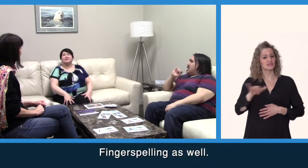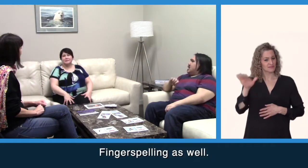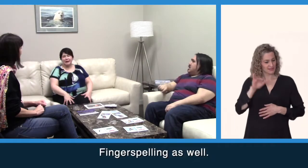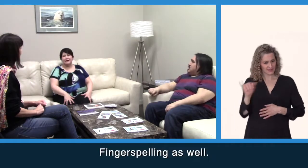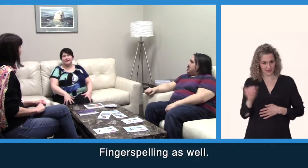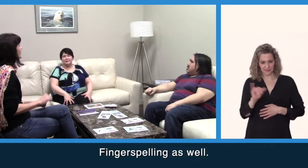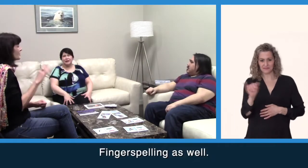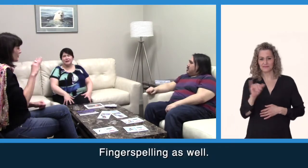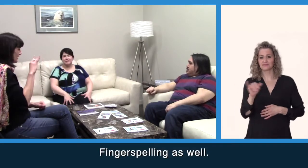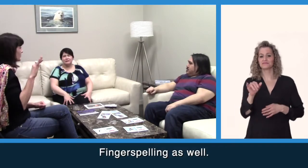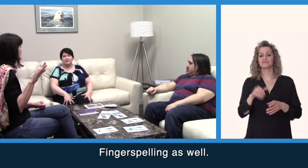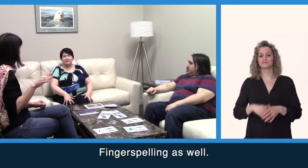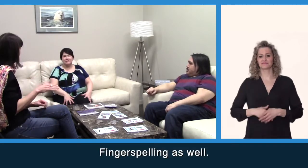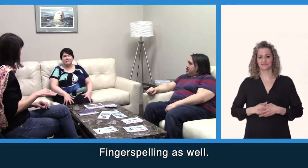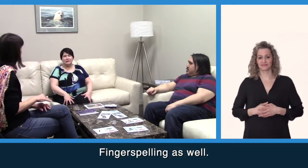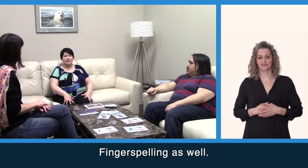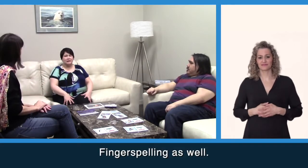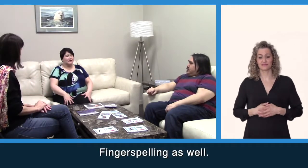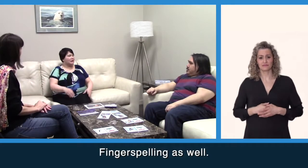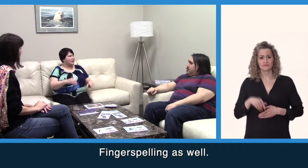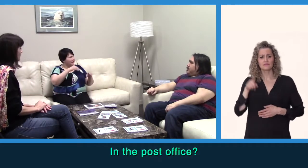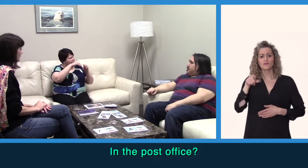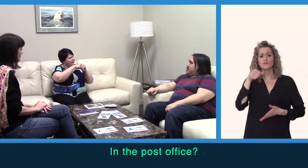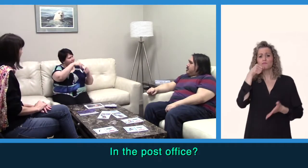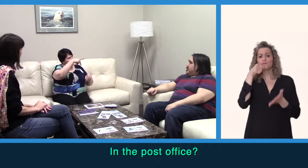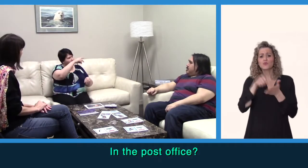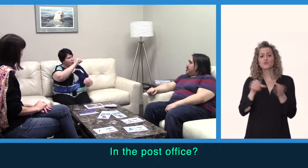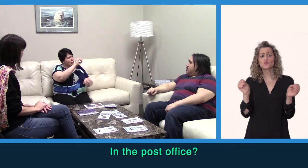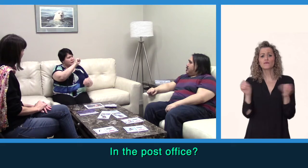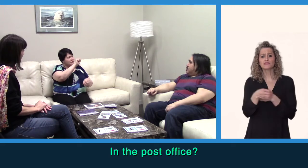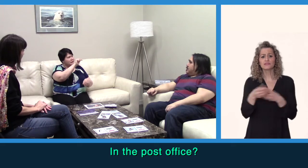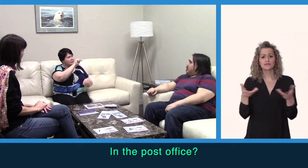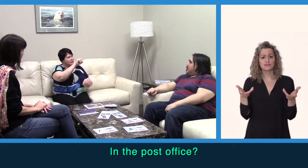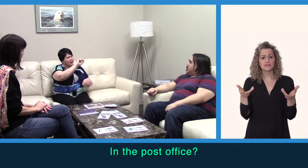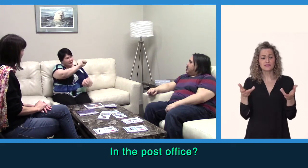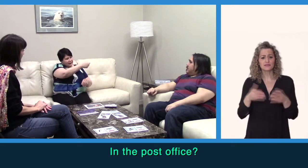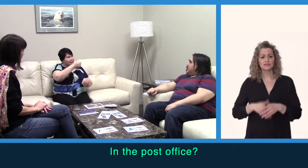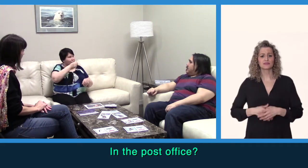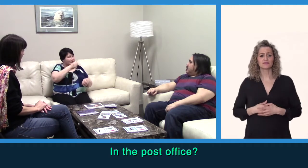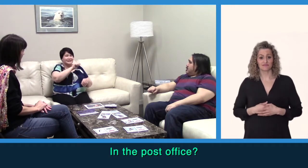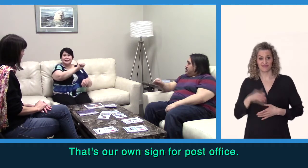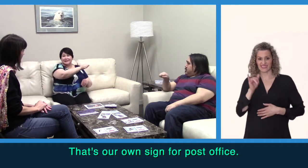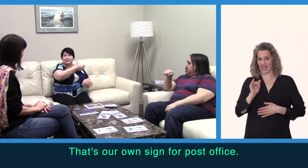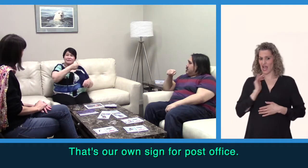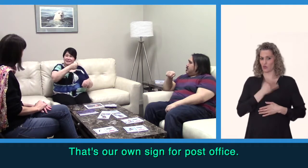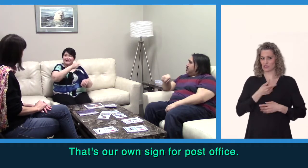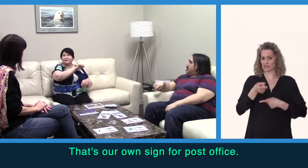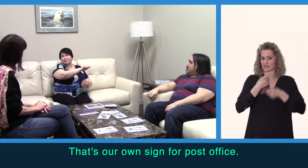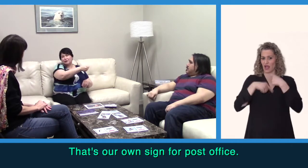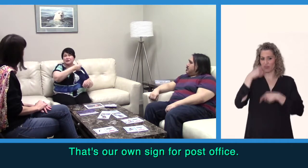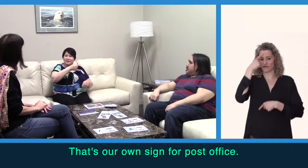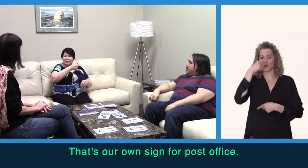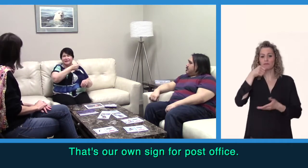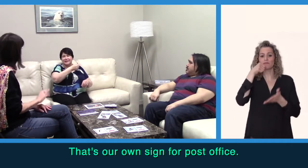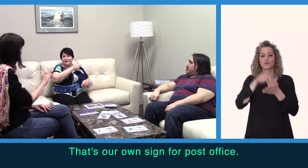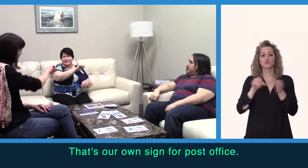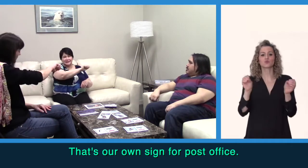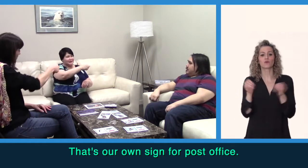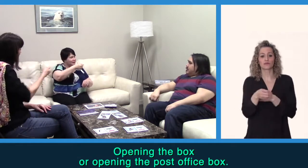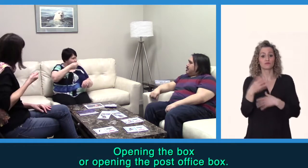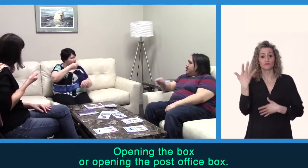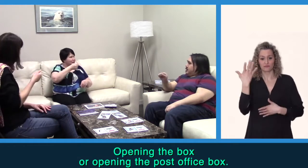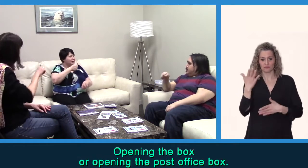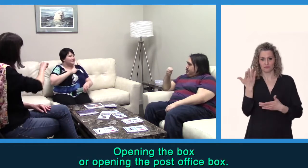Oh, finger spelling as well. Finger spelling. In the post, this is our own sign for post